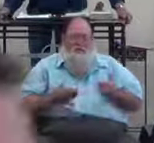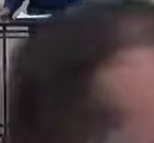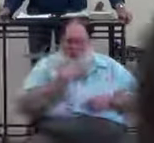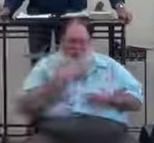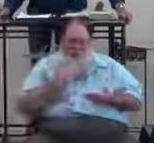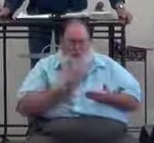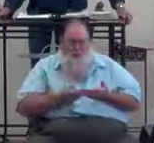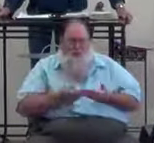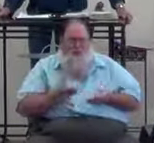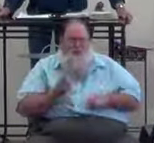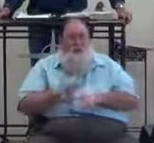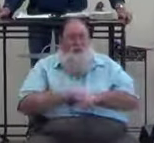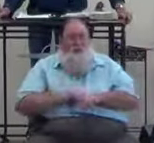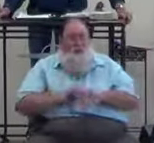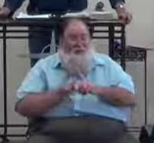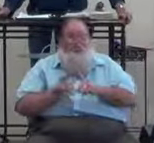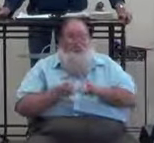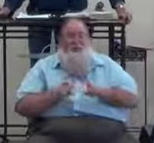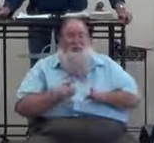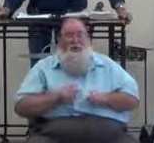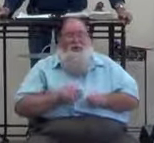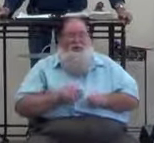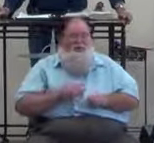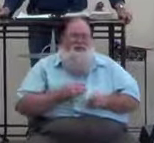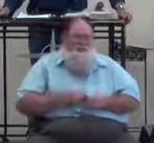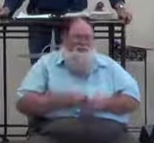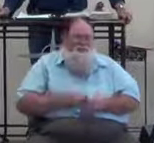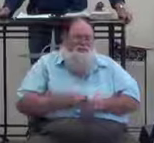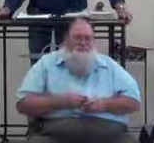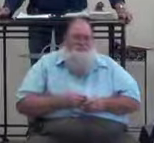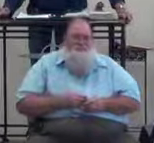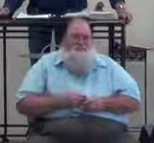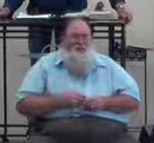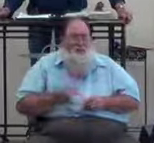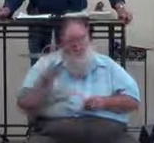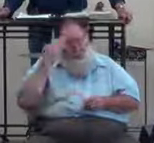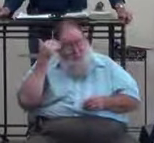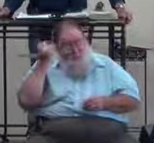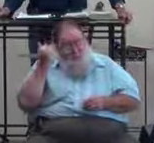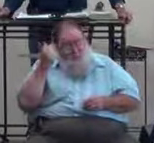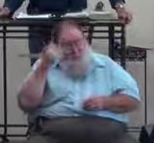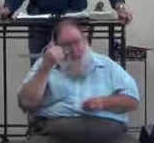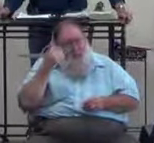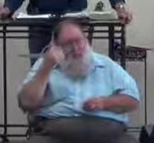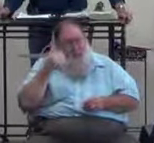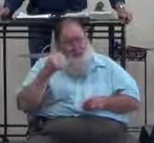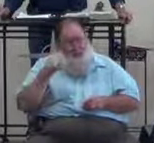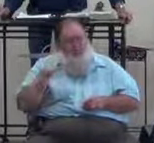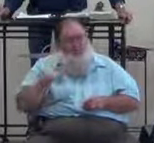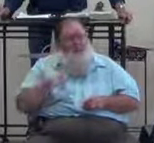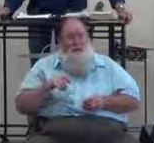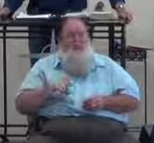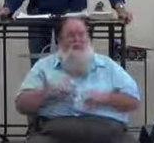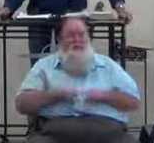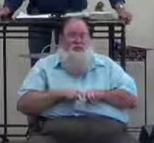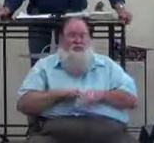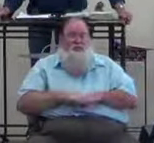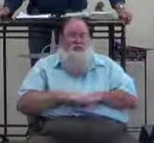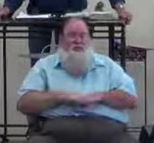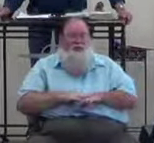upon tourism. And you will see some of the sites that bring this book that we read all the time to life.